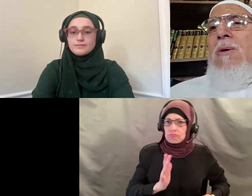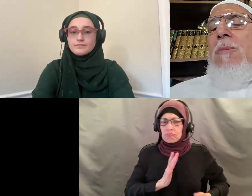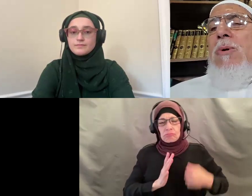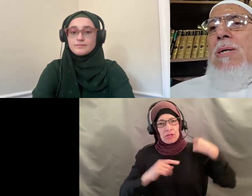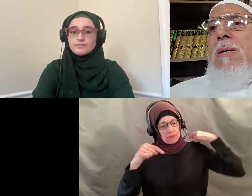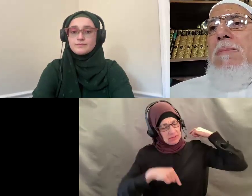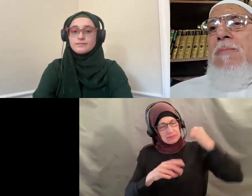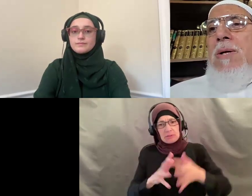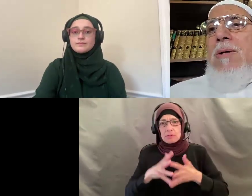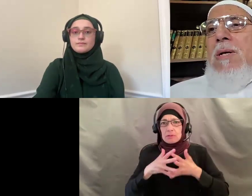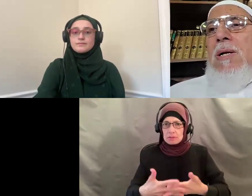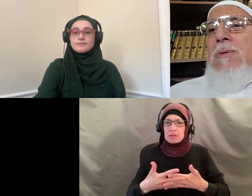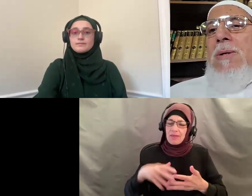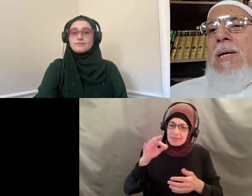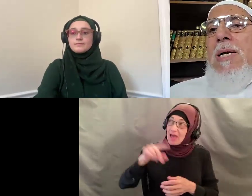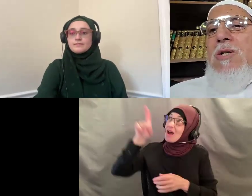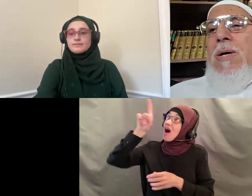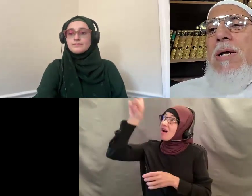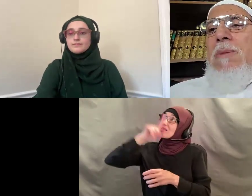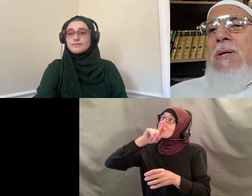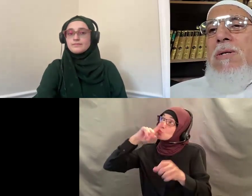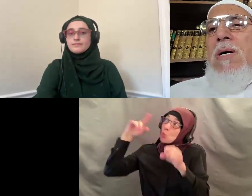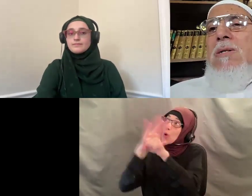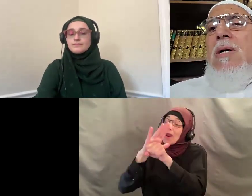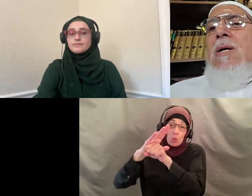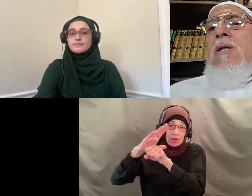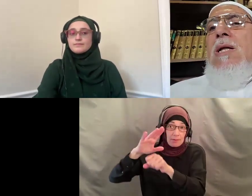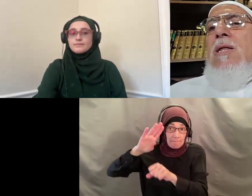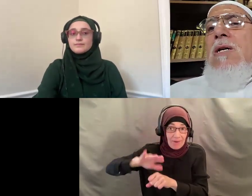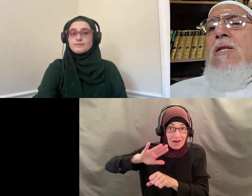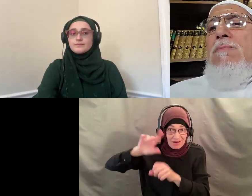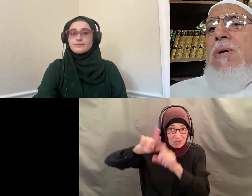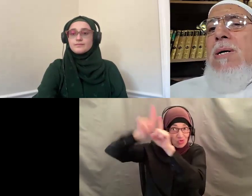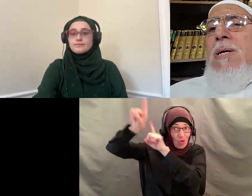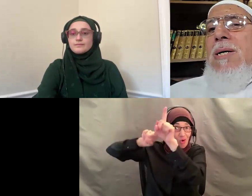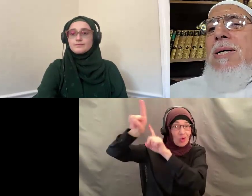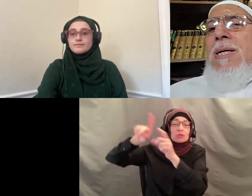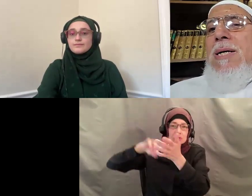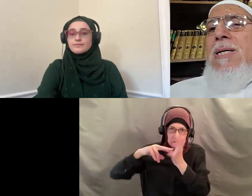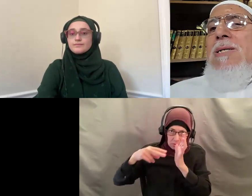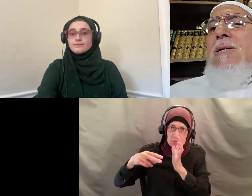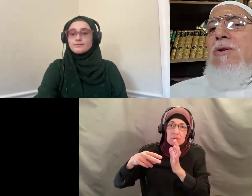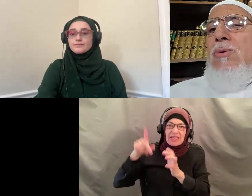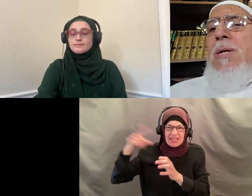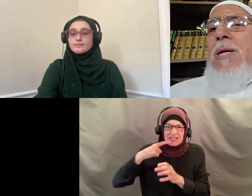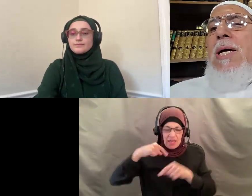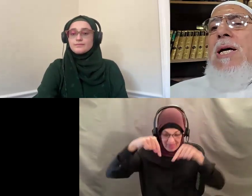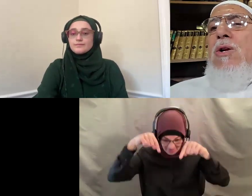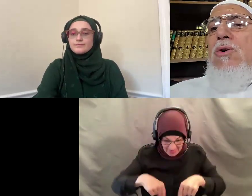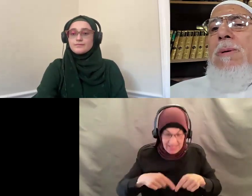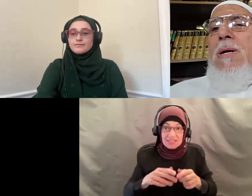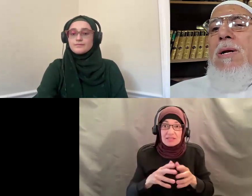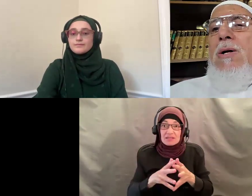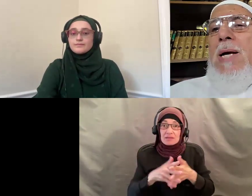This is Jawab al-Qasam, that Allah subhanahu wa ta'ala is swearing by the stars that this book is truly